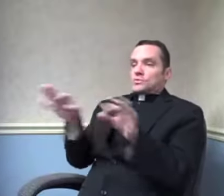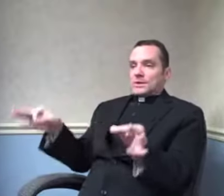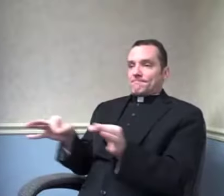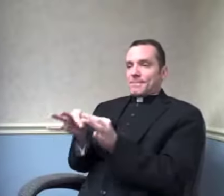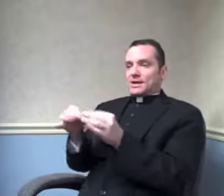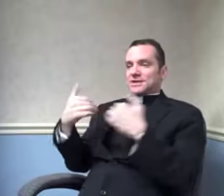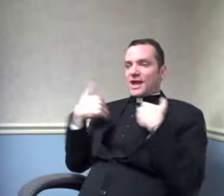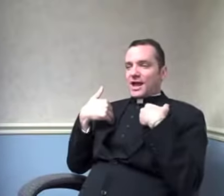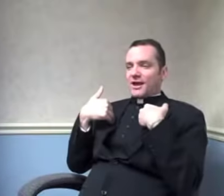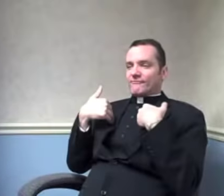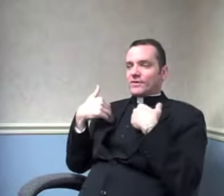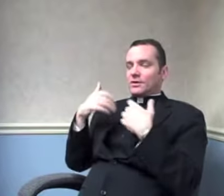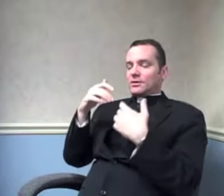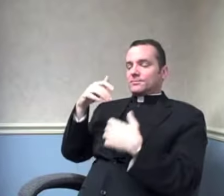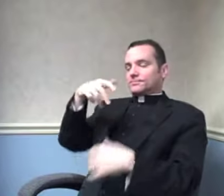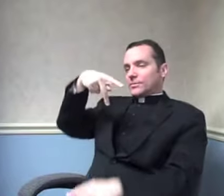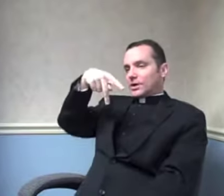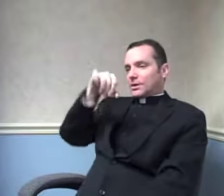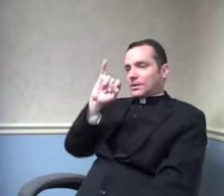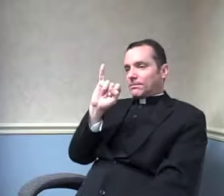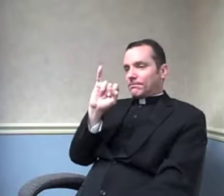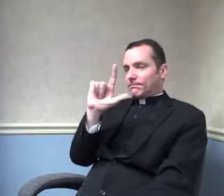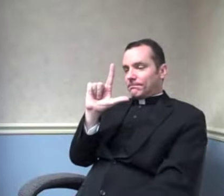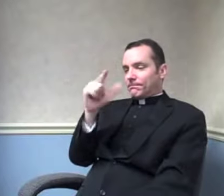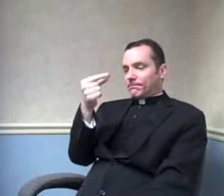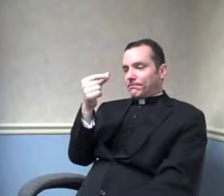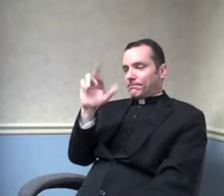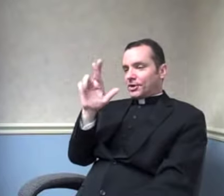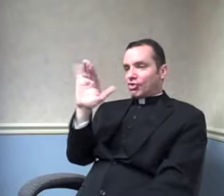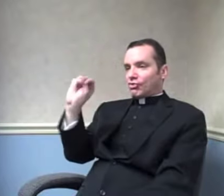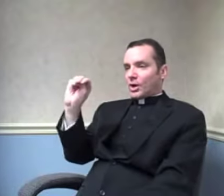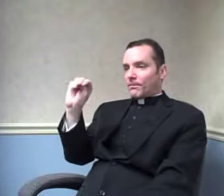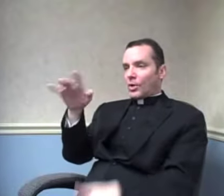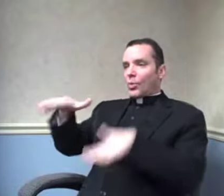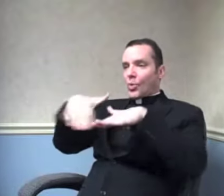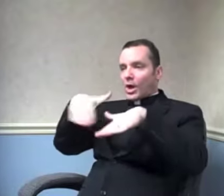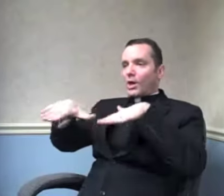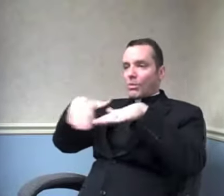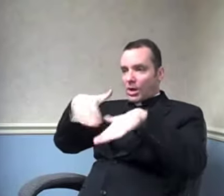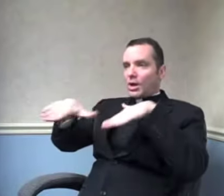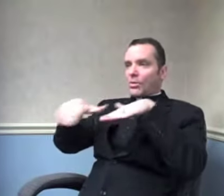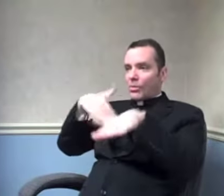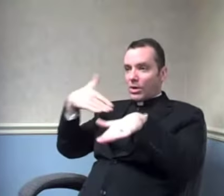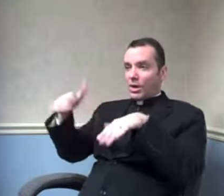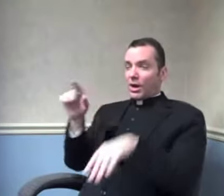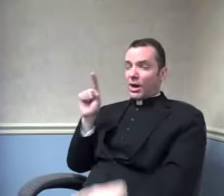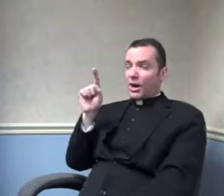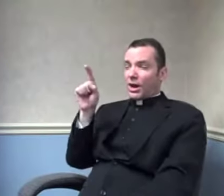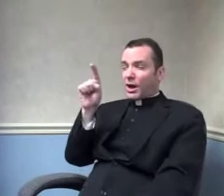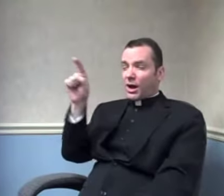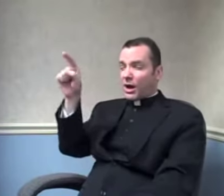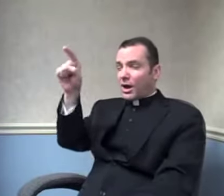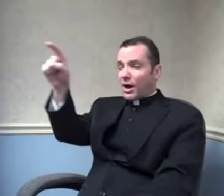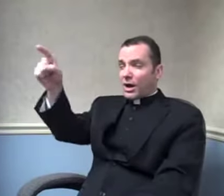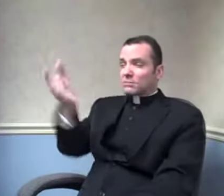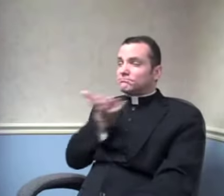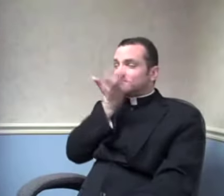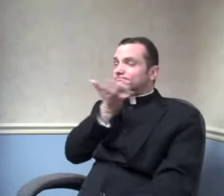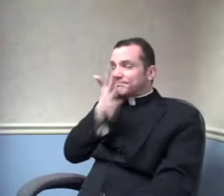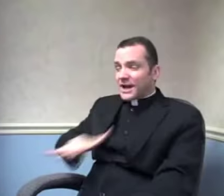and there's so much going on. But the closing Mass is like a pilgrim walk. We